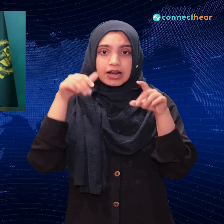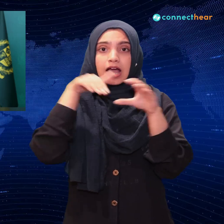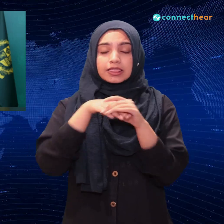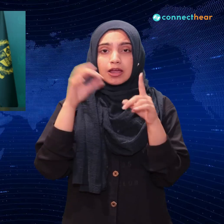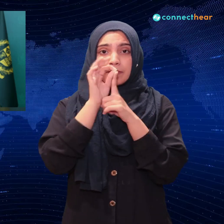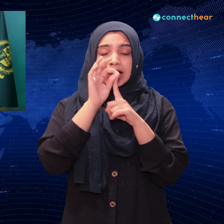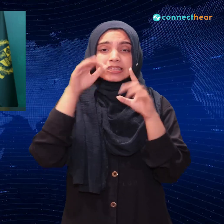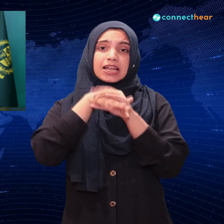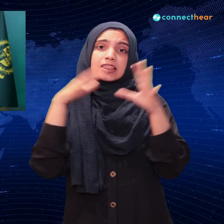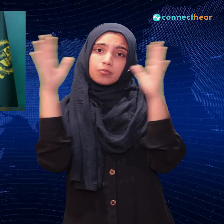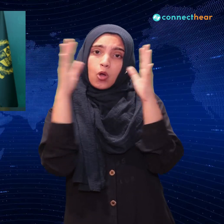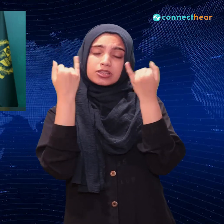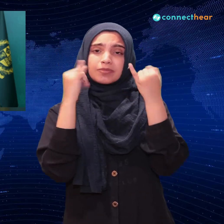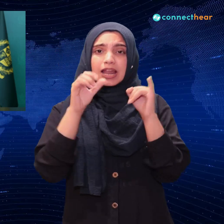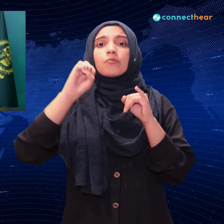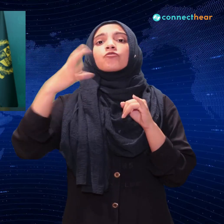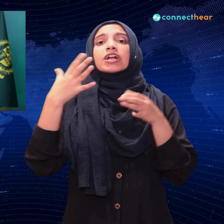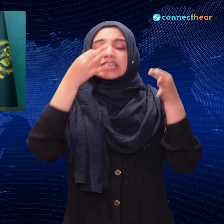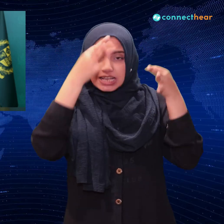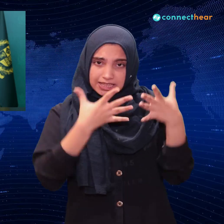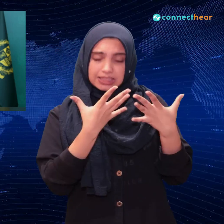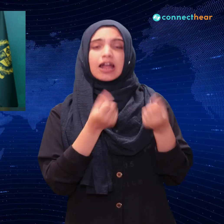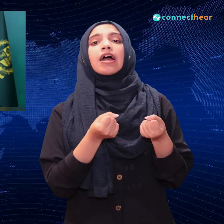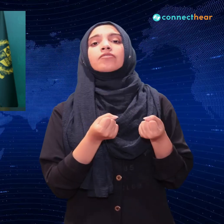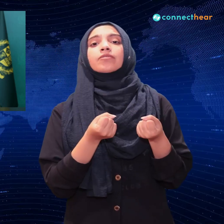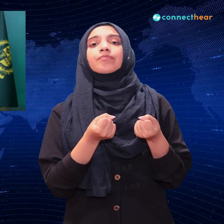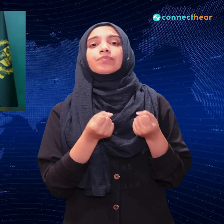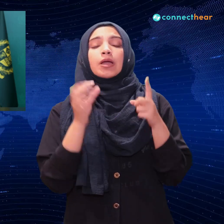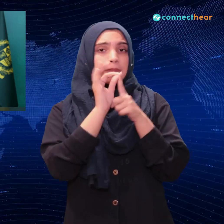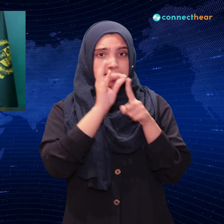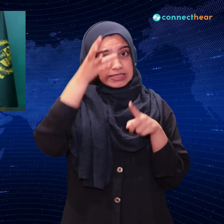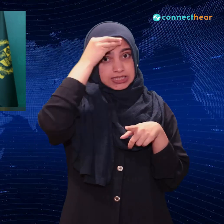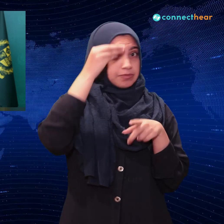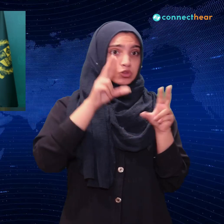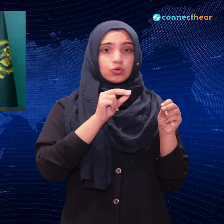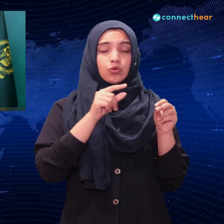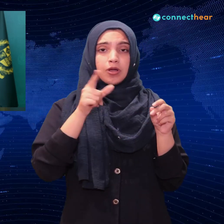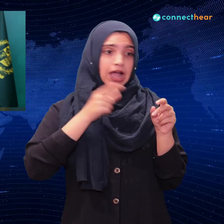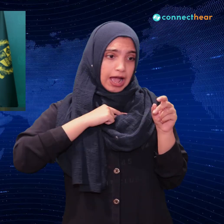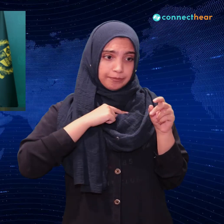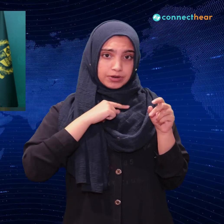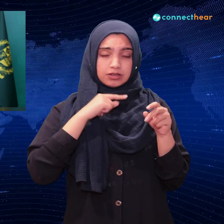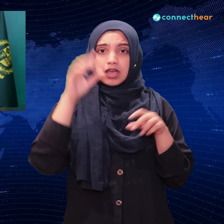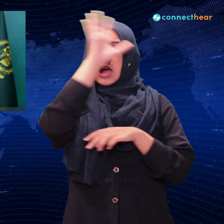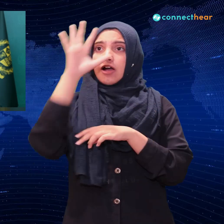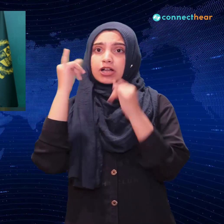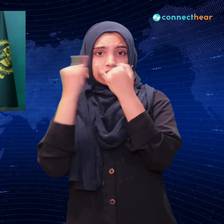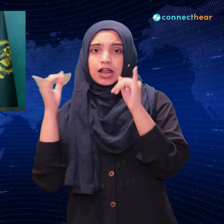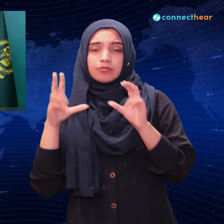vulnerable countries to the effects of climate change in the world. Being fully aware of our